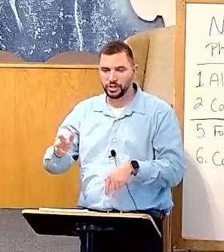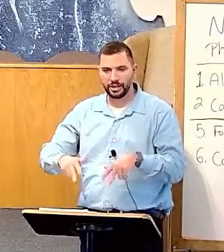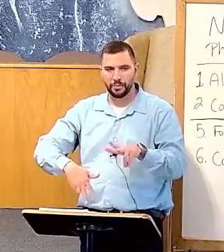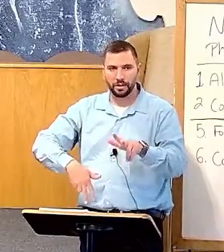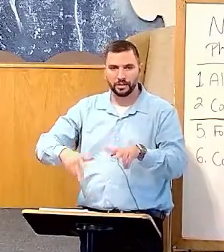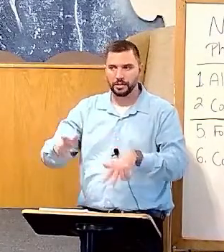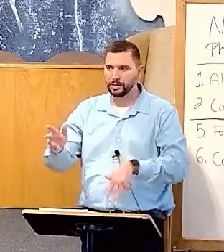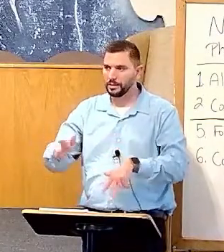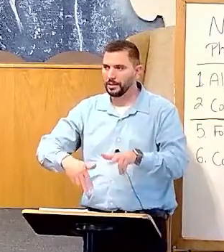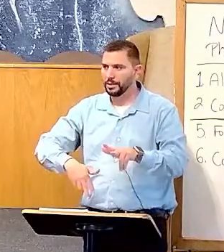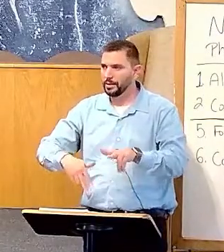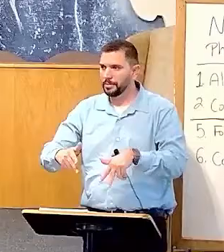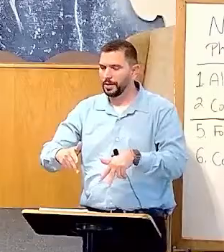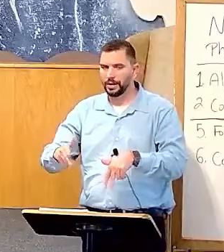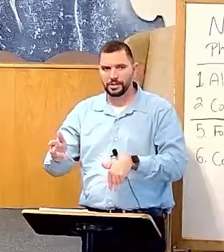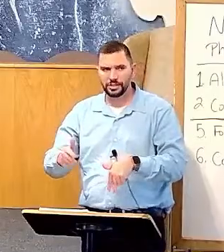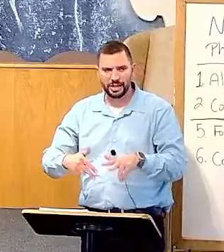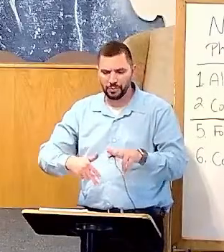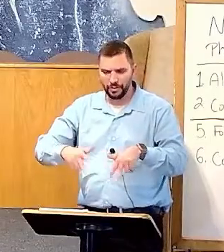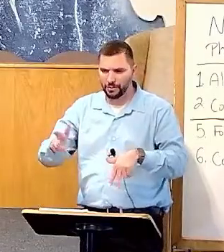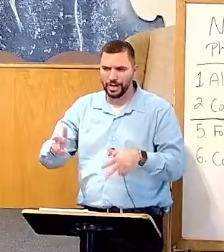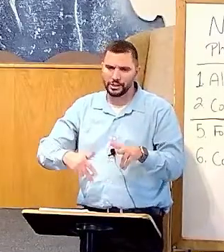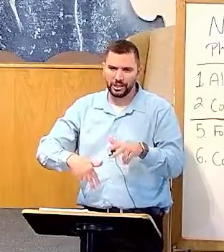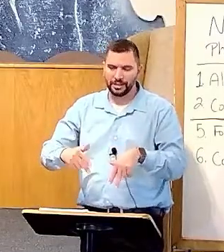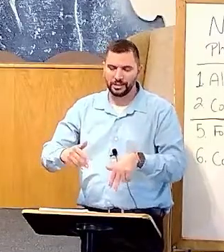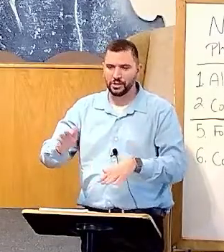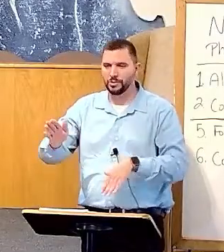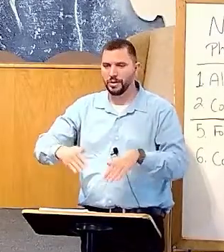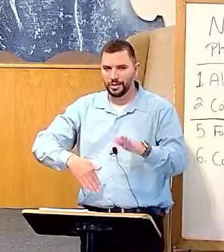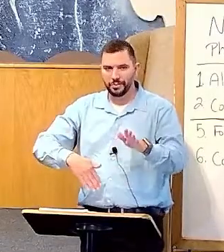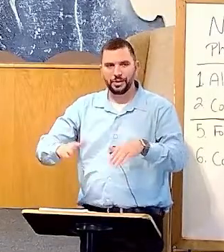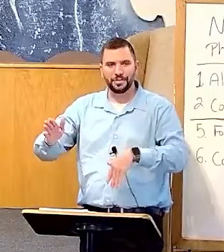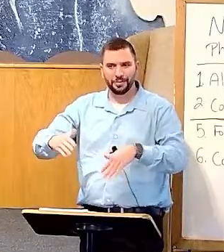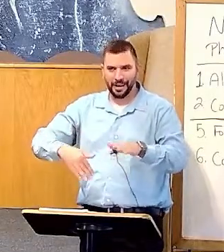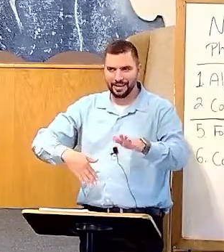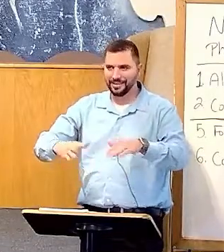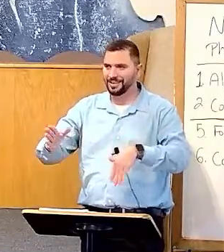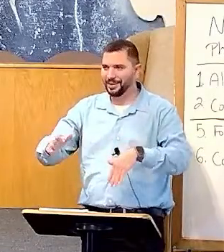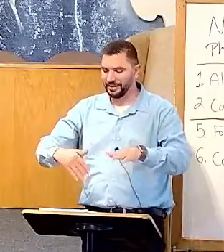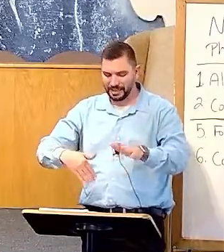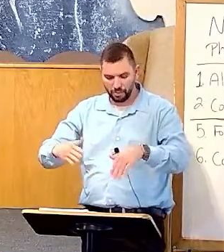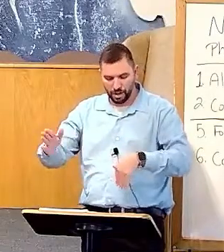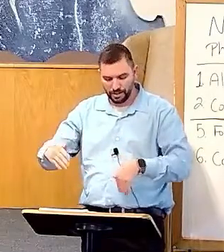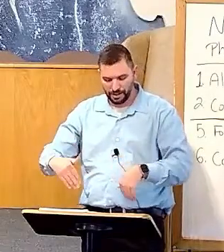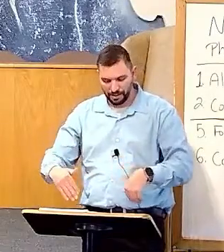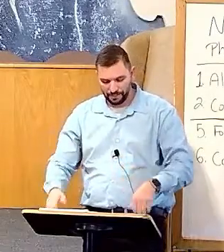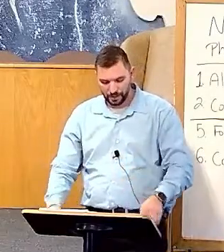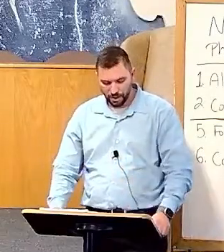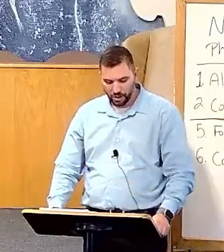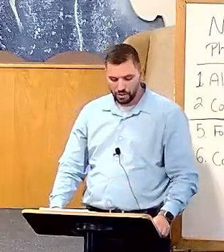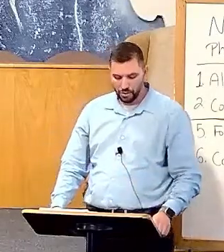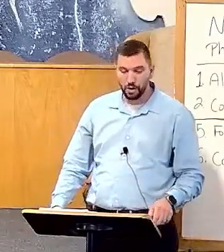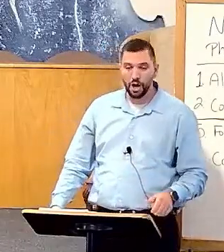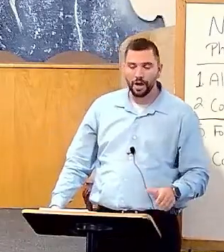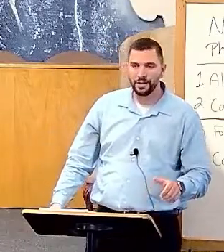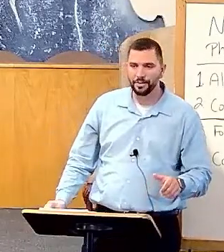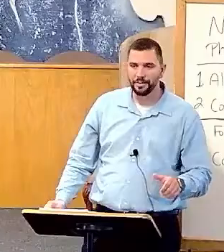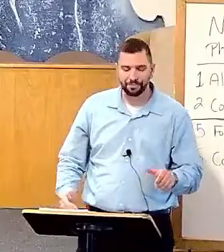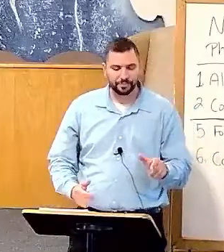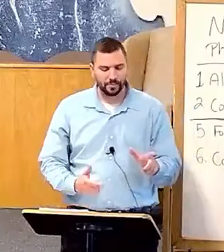walk. But she's like, we're not chicken. So we do the full hand, and that's walking. To run, you're